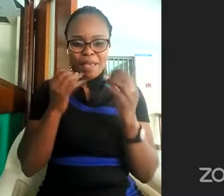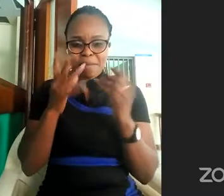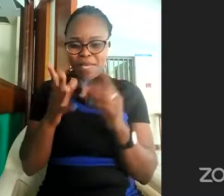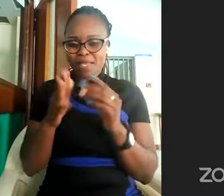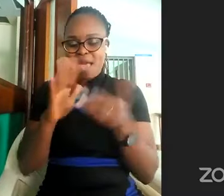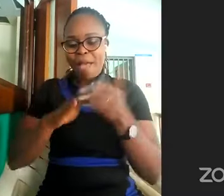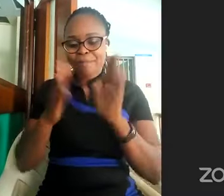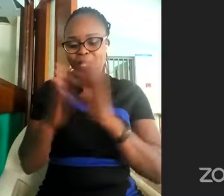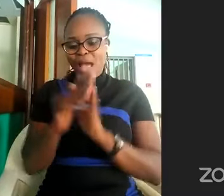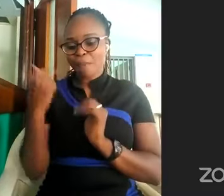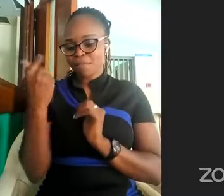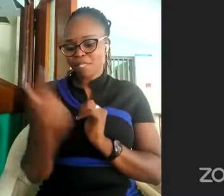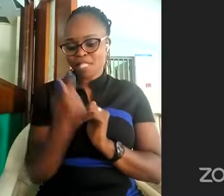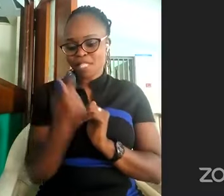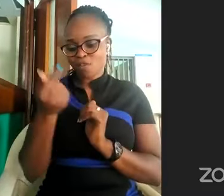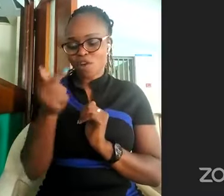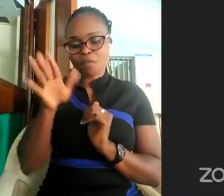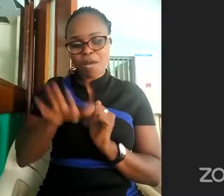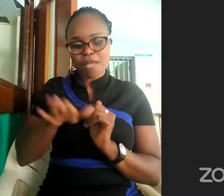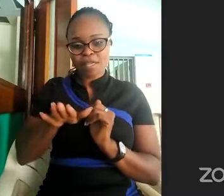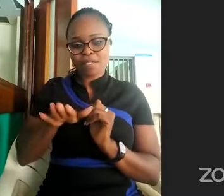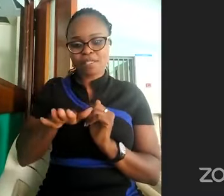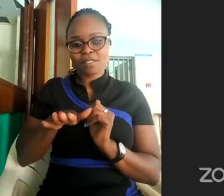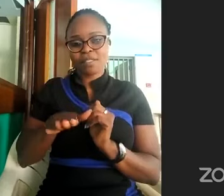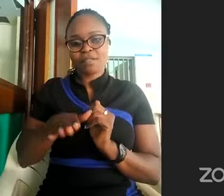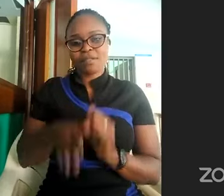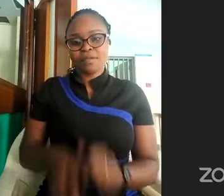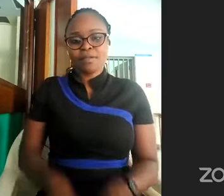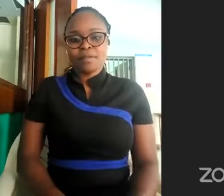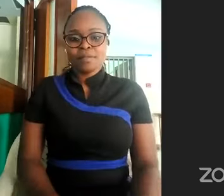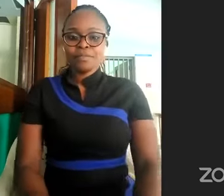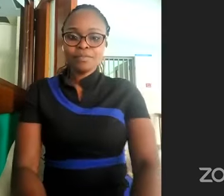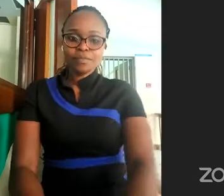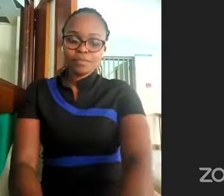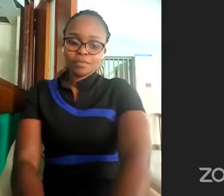with disability. Second thing ni kuhusu